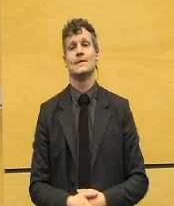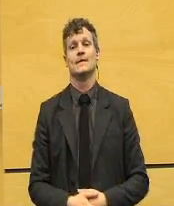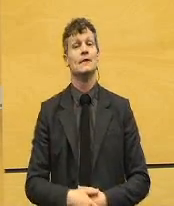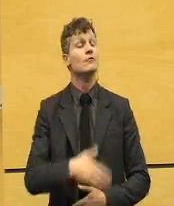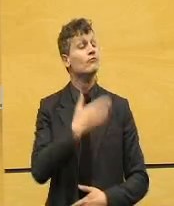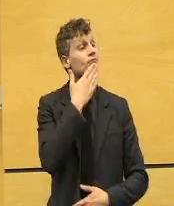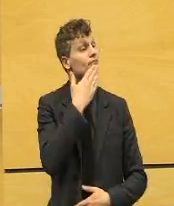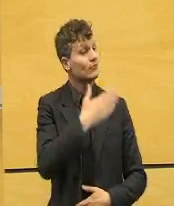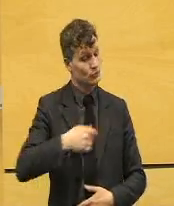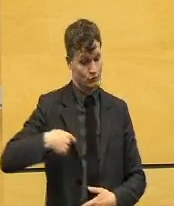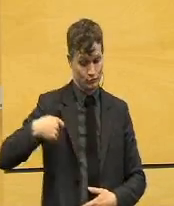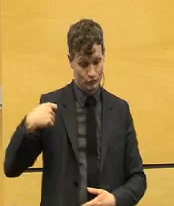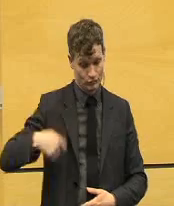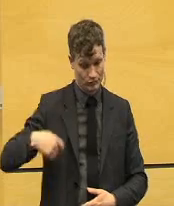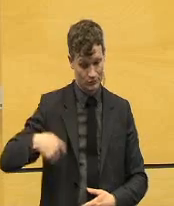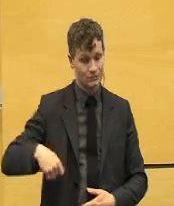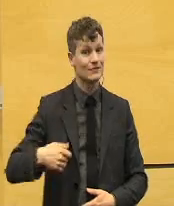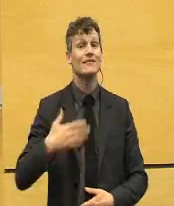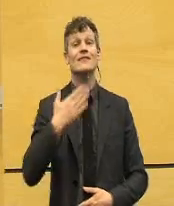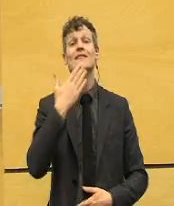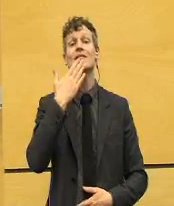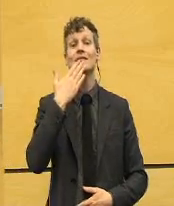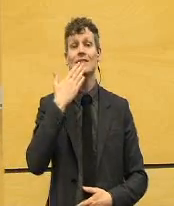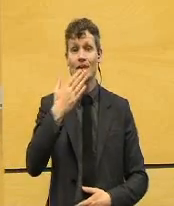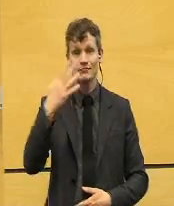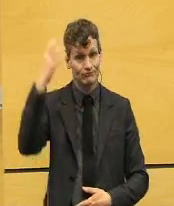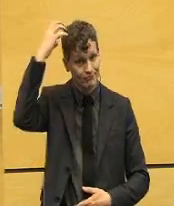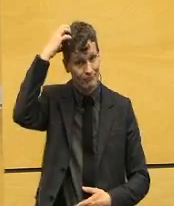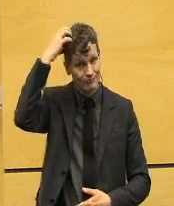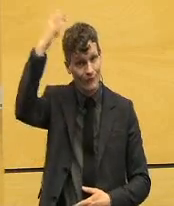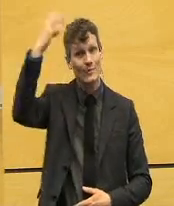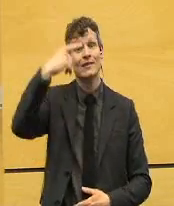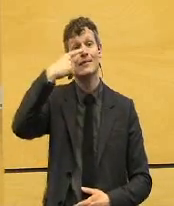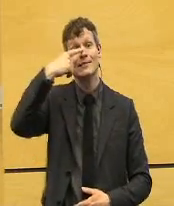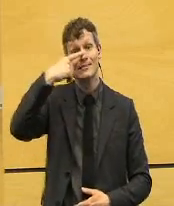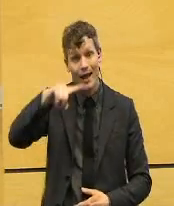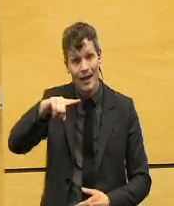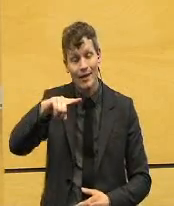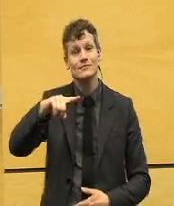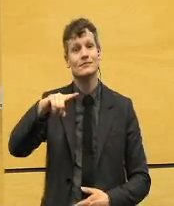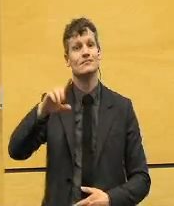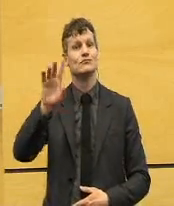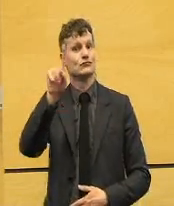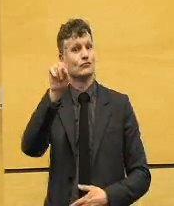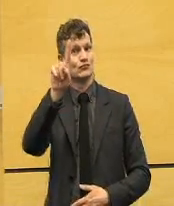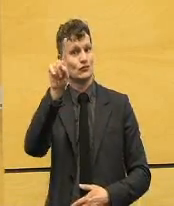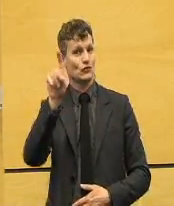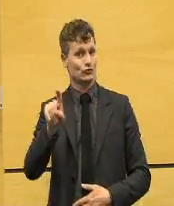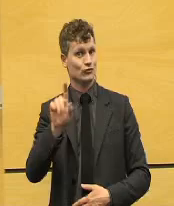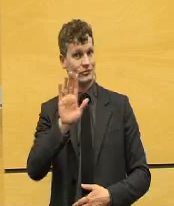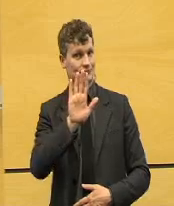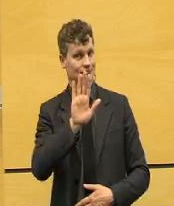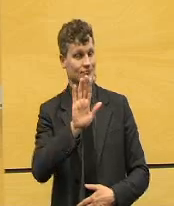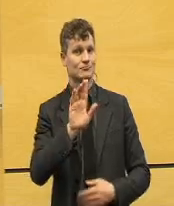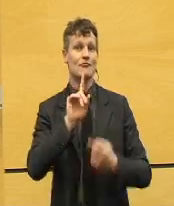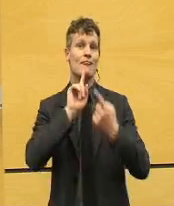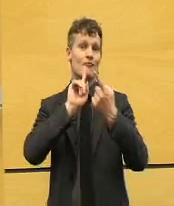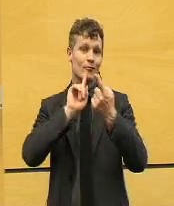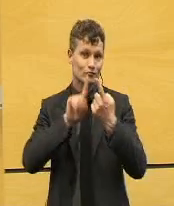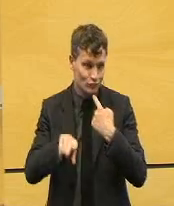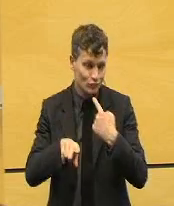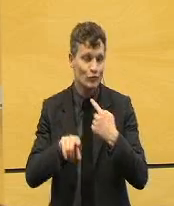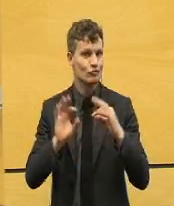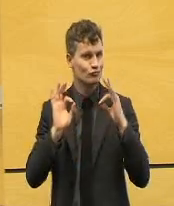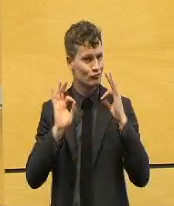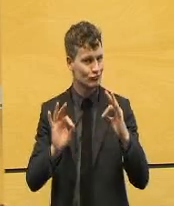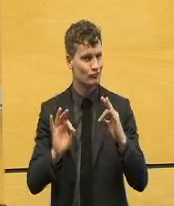Thank you very much. Thanks to the State Party for the questions, the answer to the questions, and we